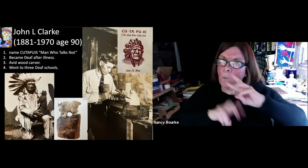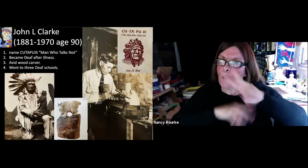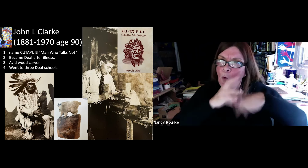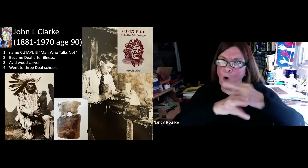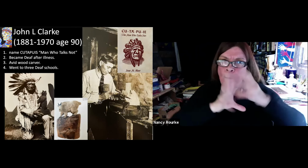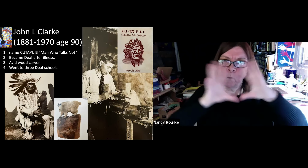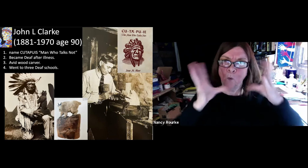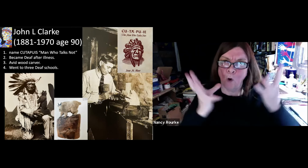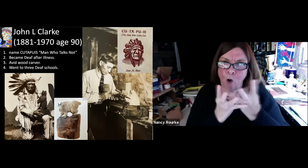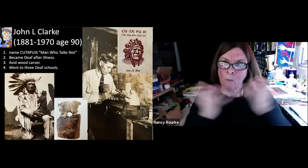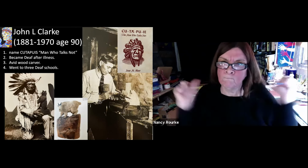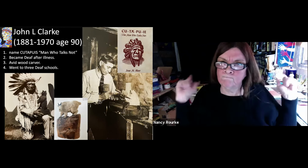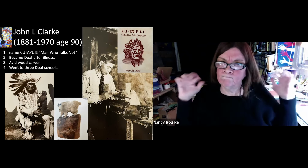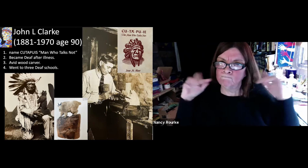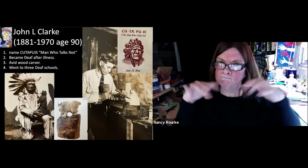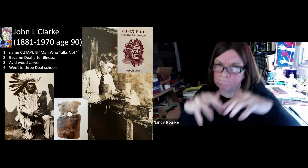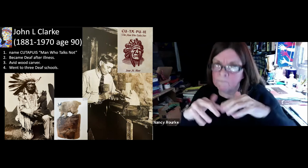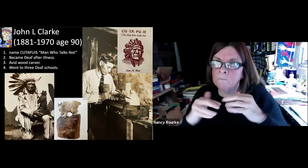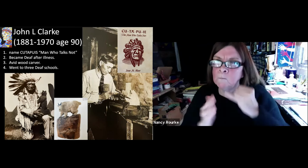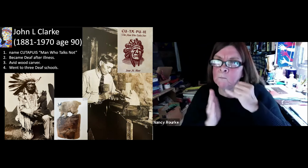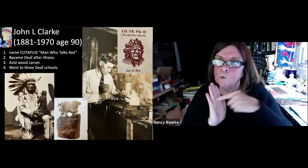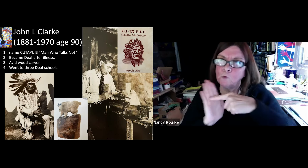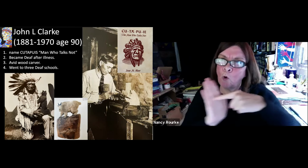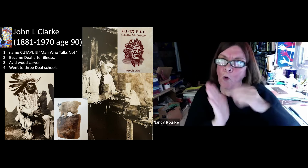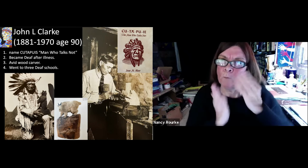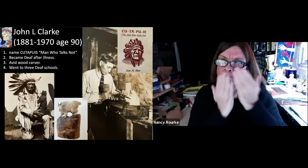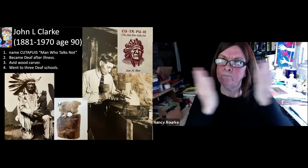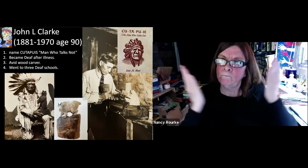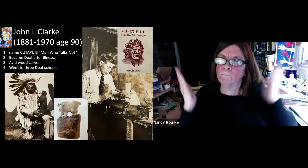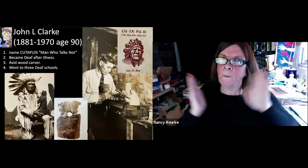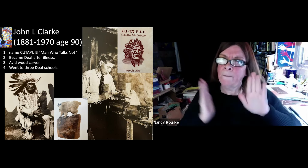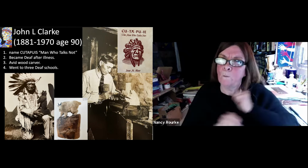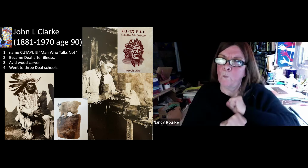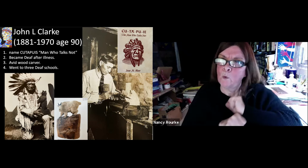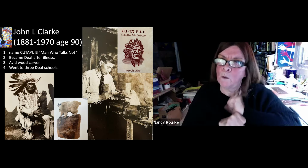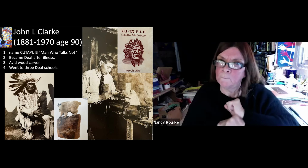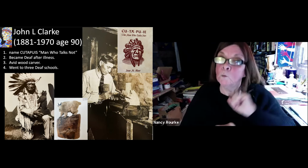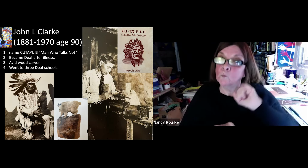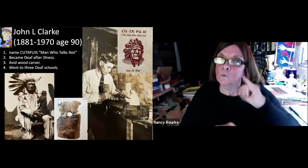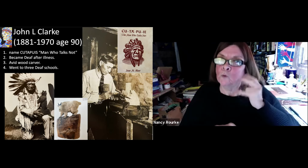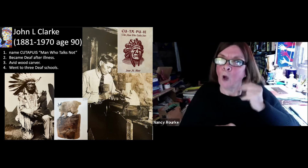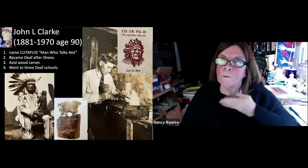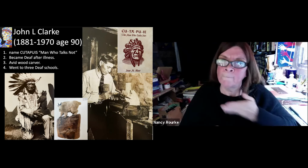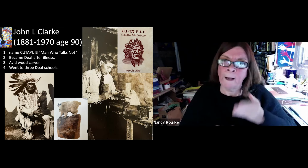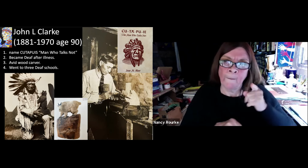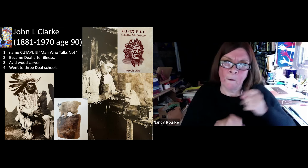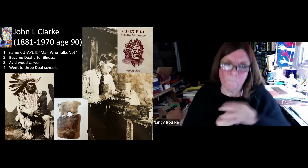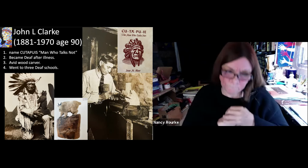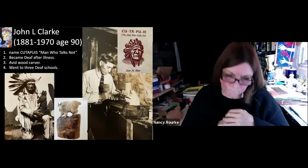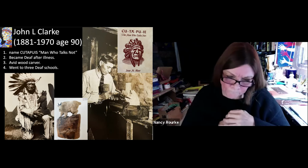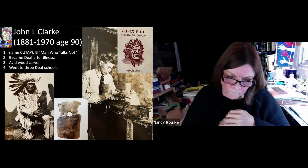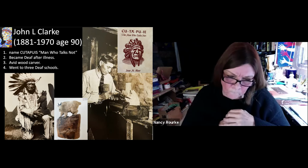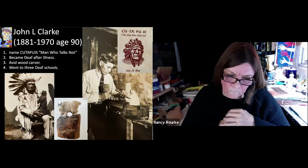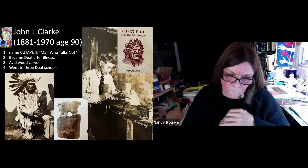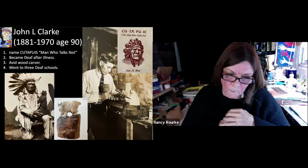There were individuals. From 12 different countries. And of course. An audience. From around the world. And those.